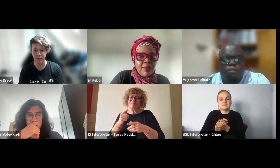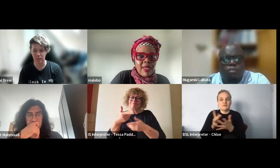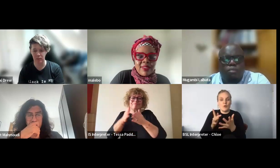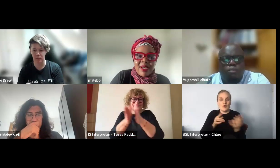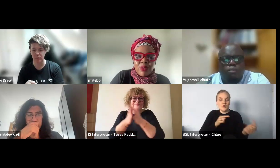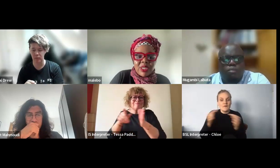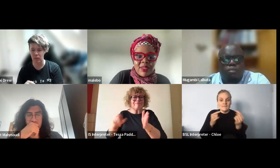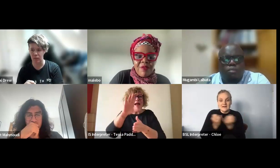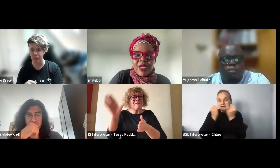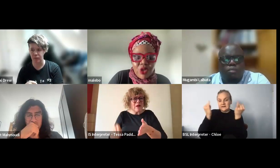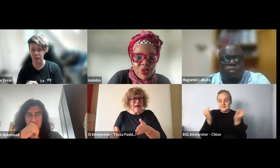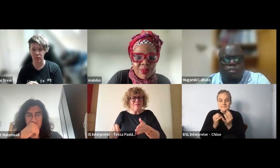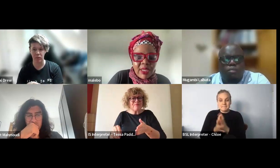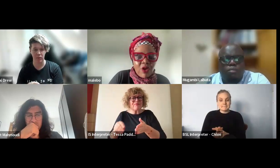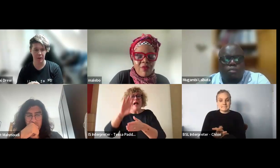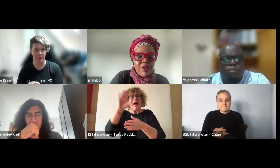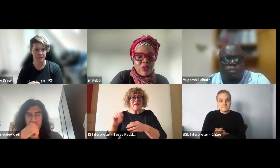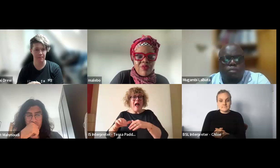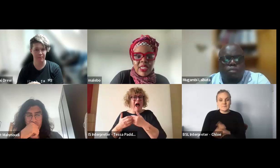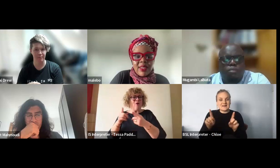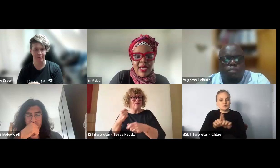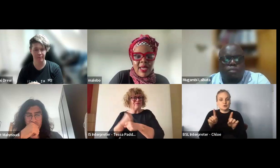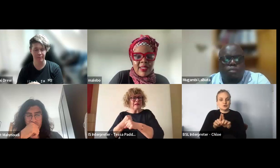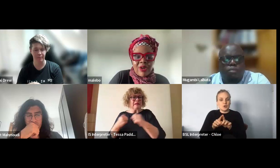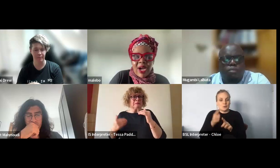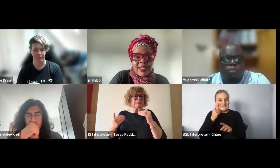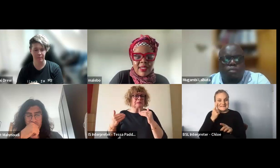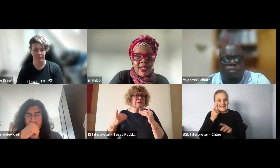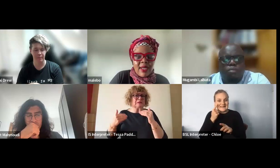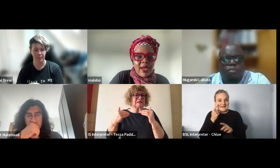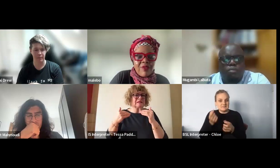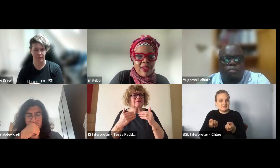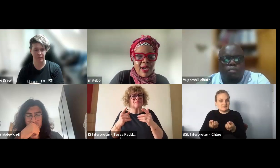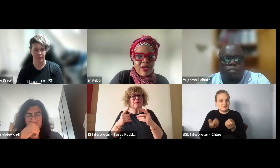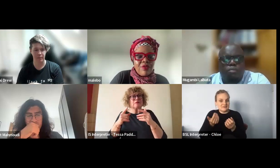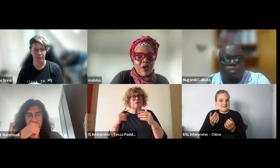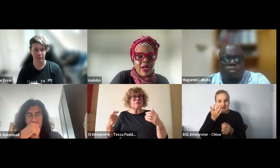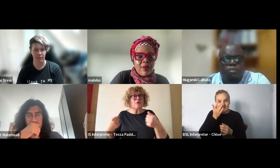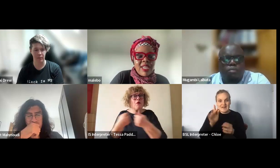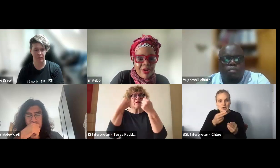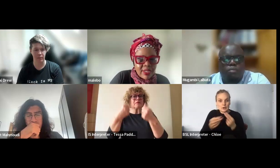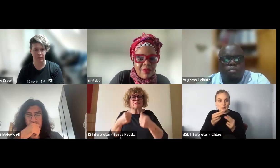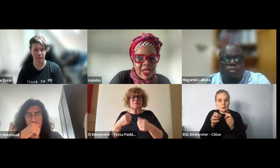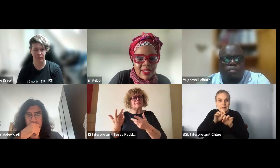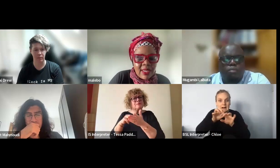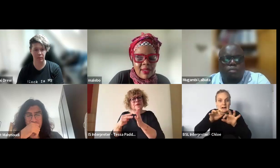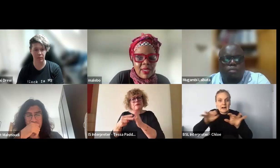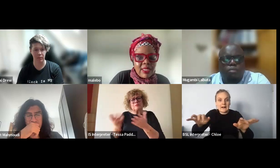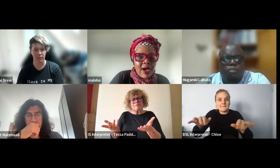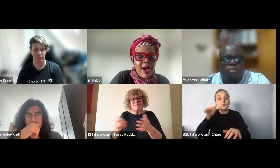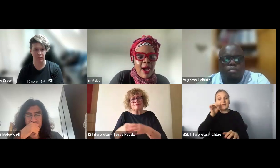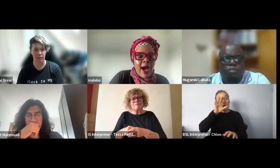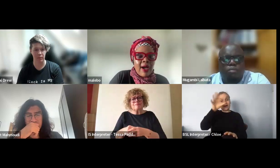conflicts? And many times, what does fake news mean for conflicts? We've seen it arise in Africa, the kind of narrative that is